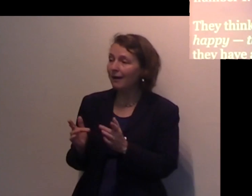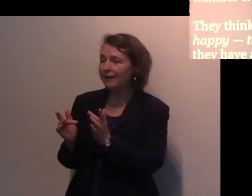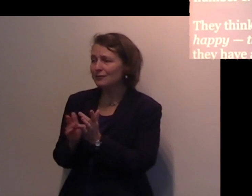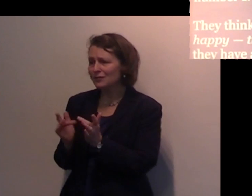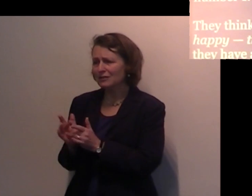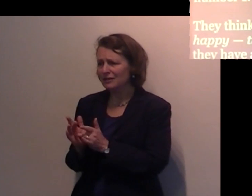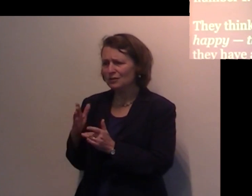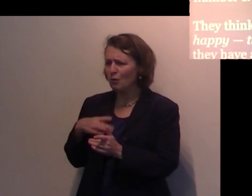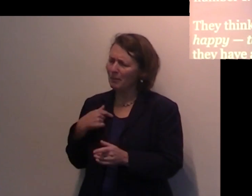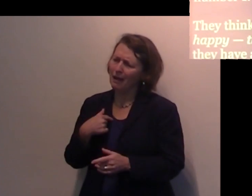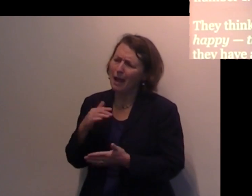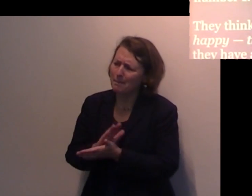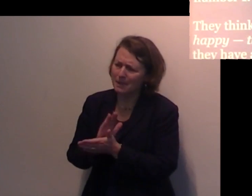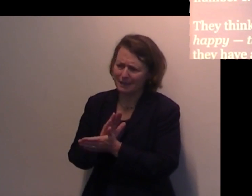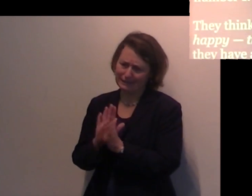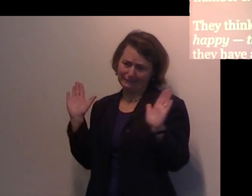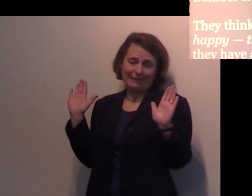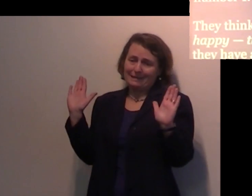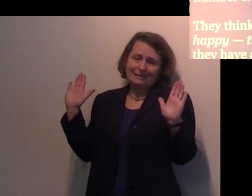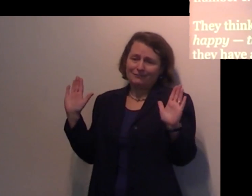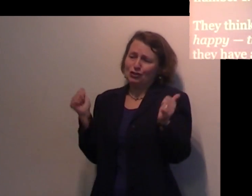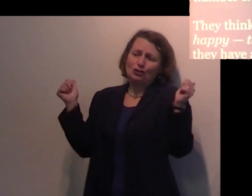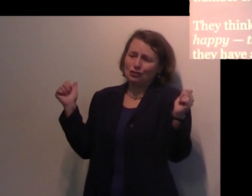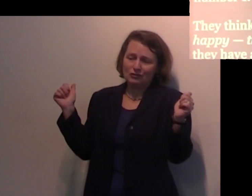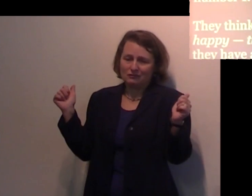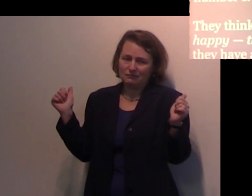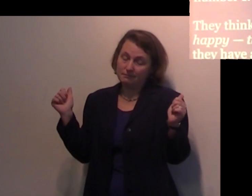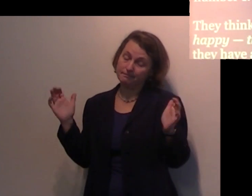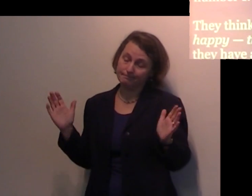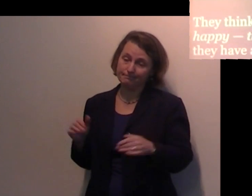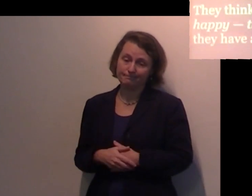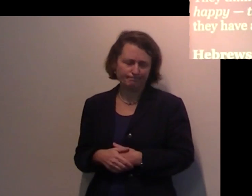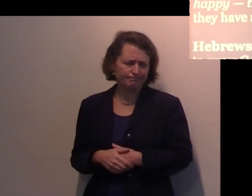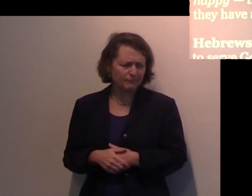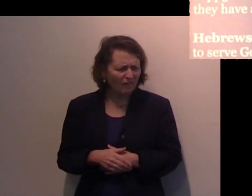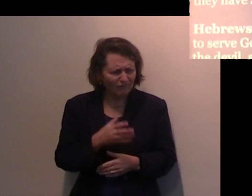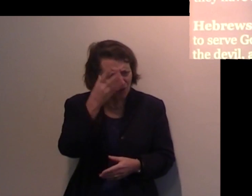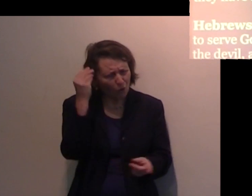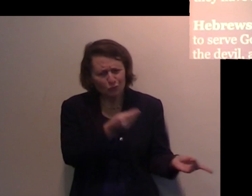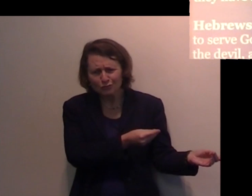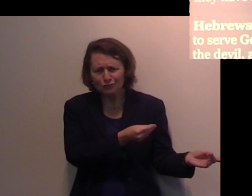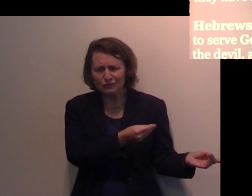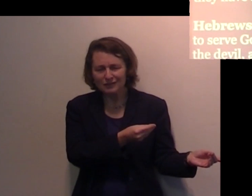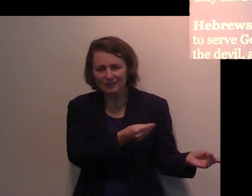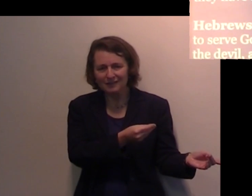me to be happy, that's all. Unquote. They forget that they have a duty